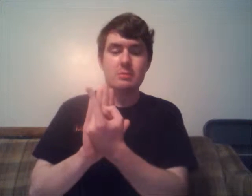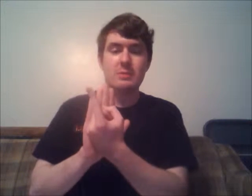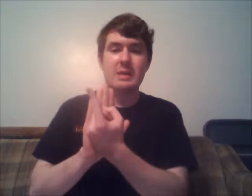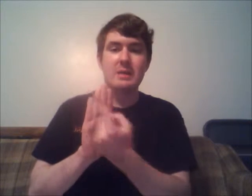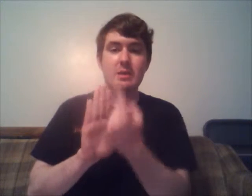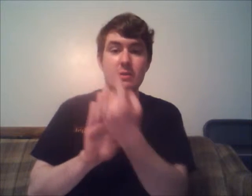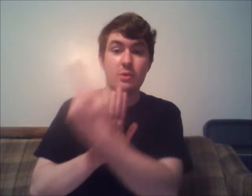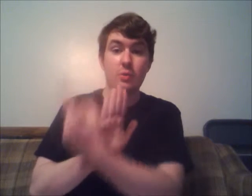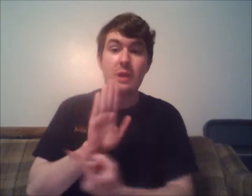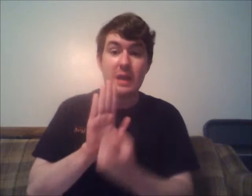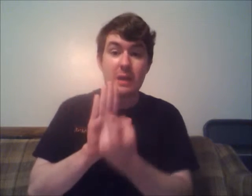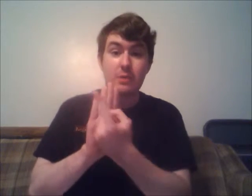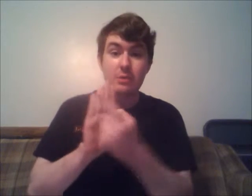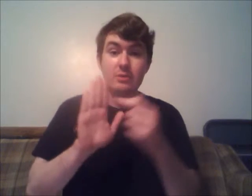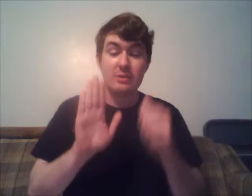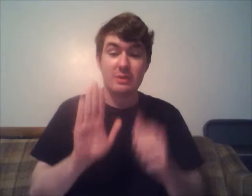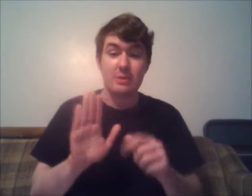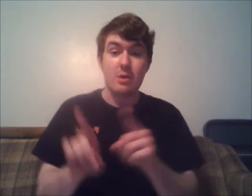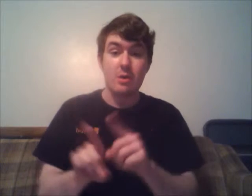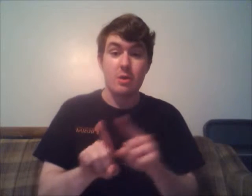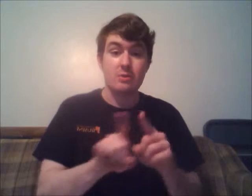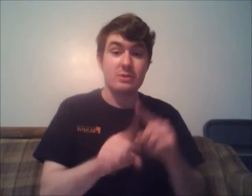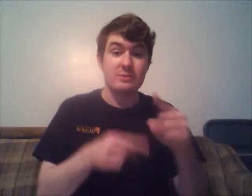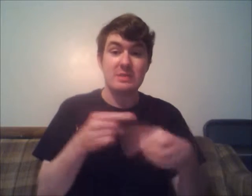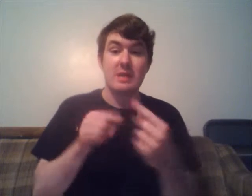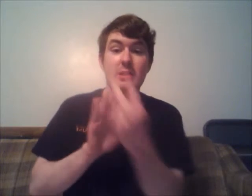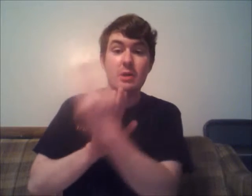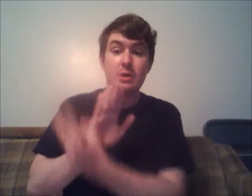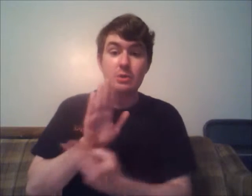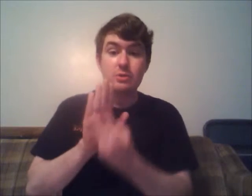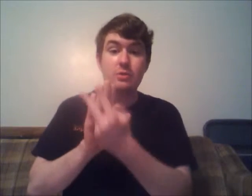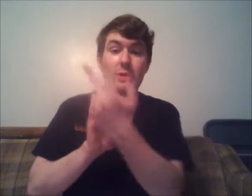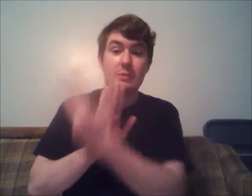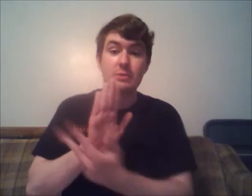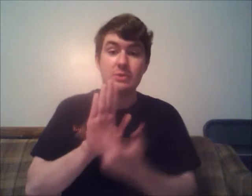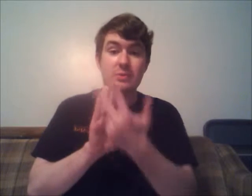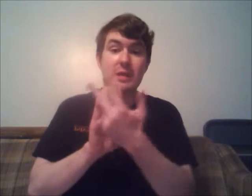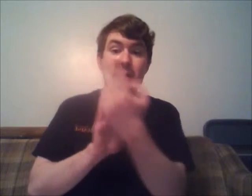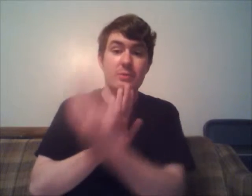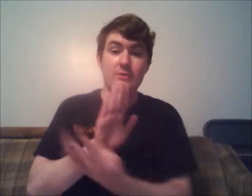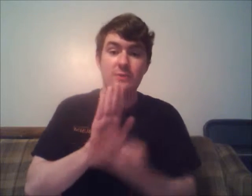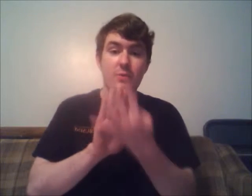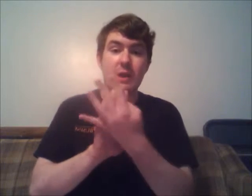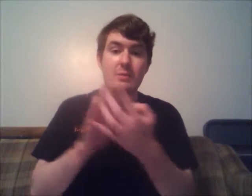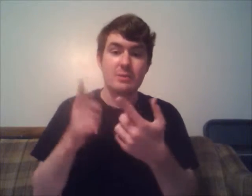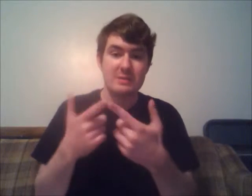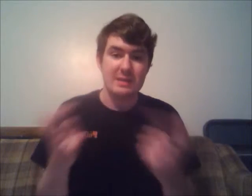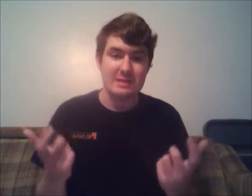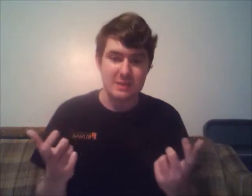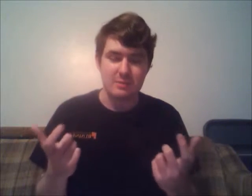right? So 1 hour, you can also sign 2 hours, 3 hours, 4 hours, etc.